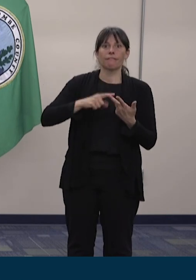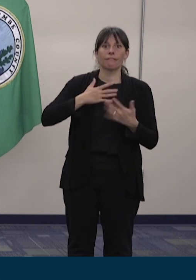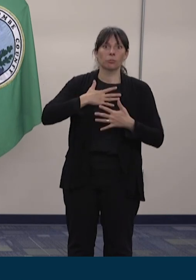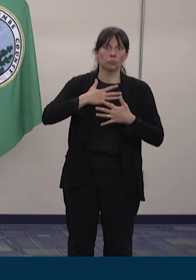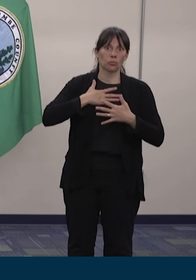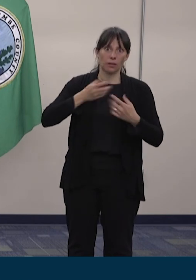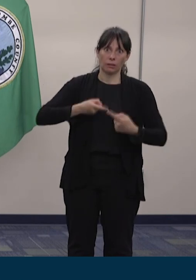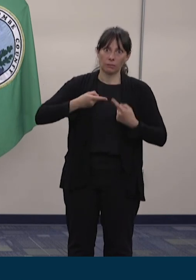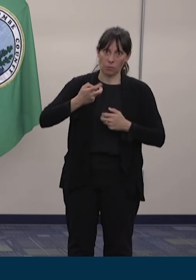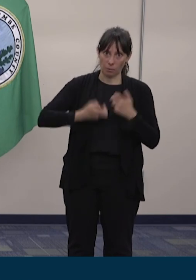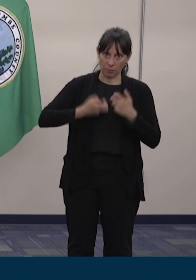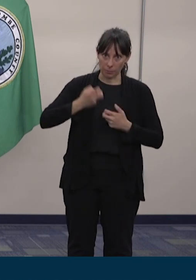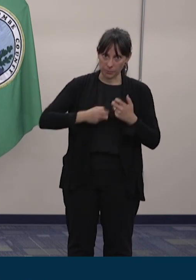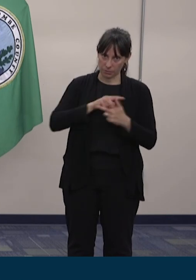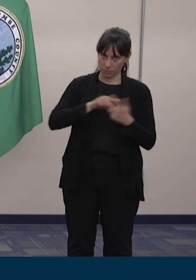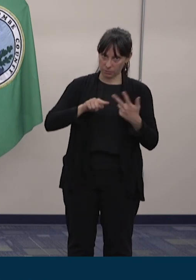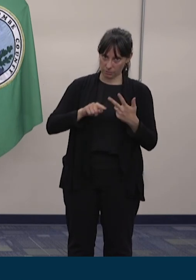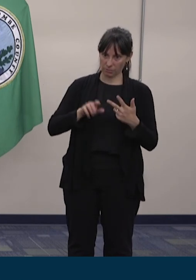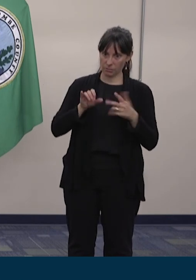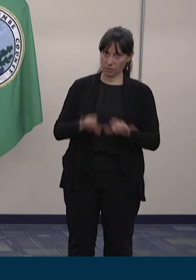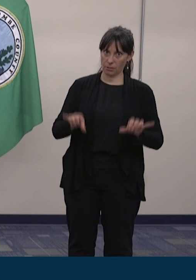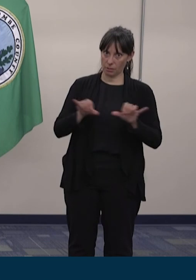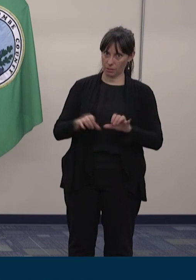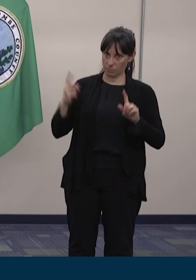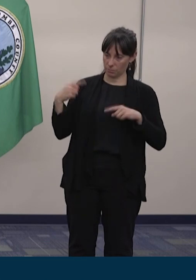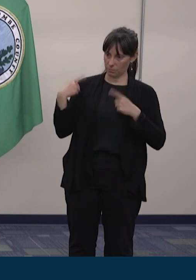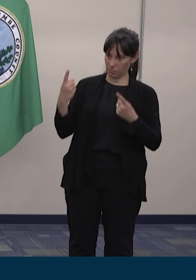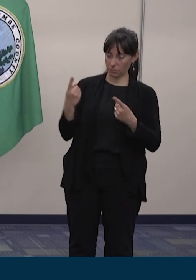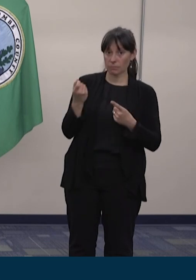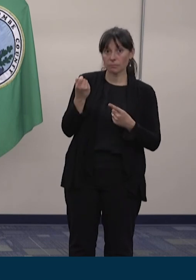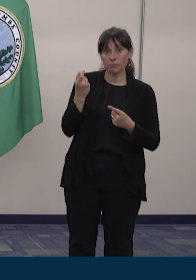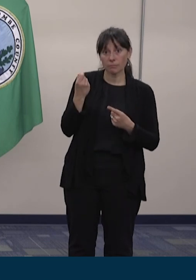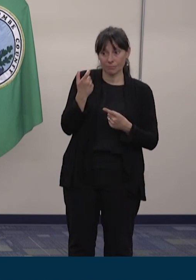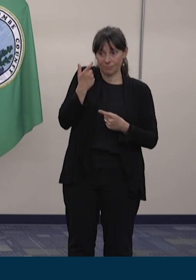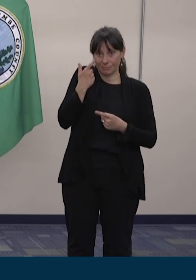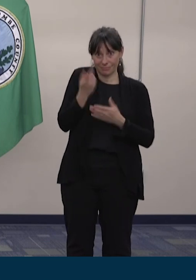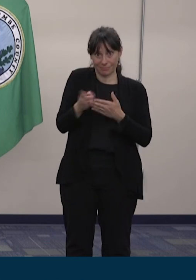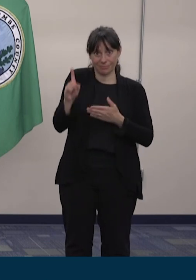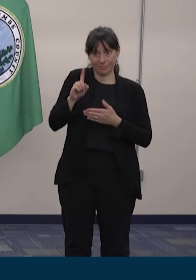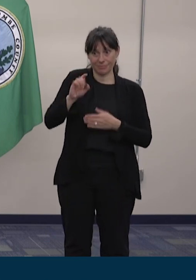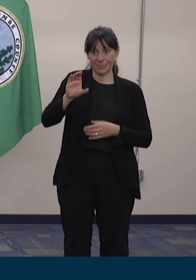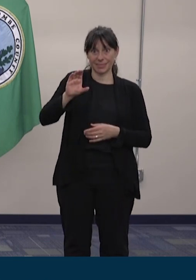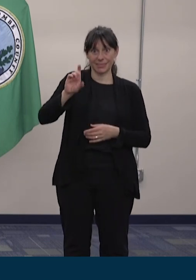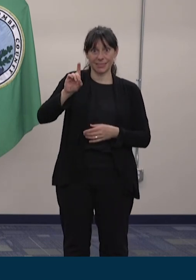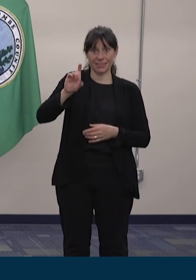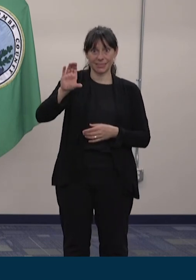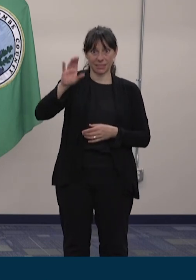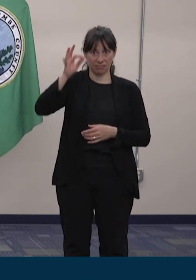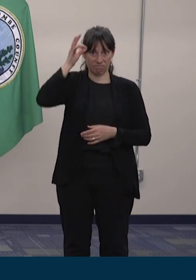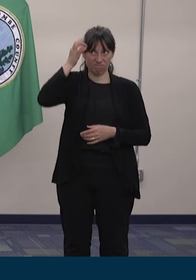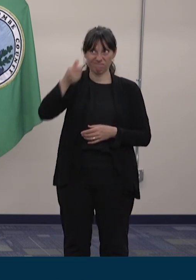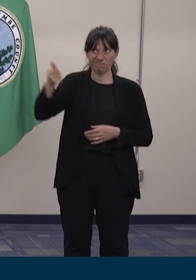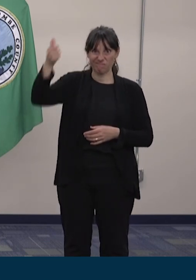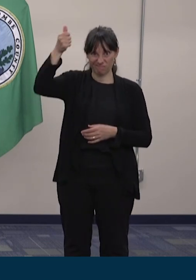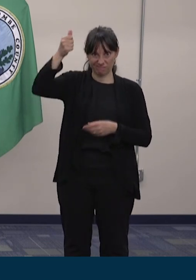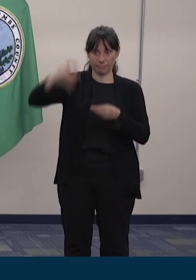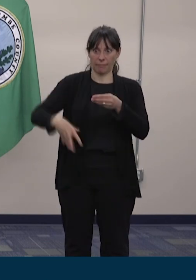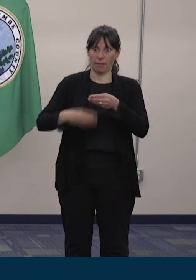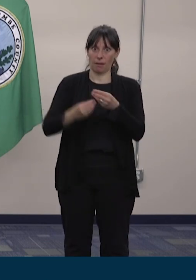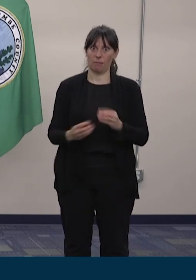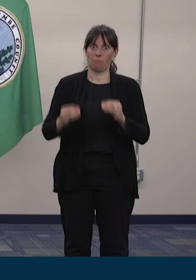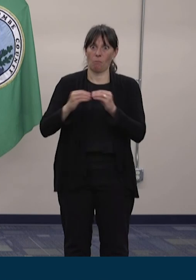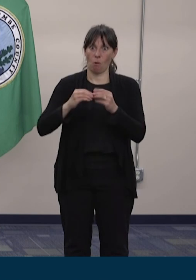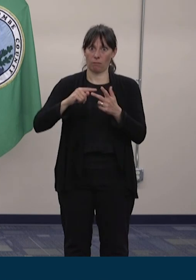semana el CDC CDC expanded lo the ha list of symptoms expandido of COVID-19 los síntomas del COVID-19 and y recommends